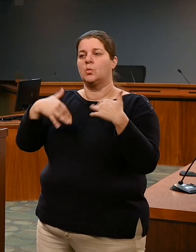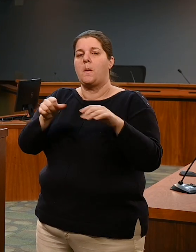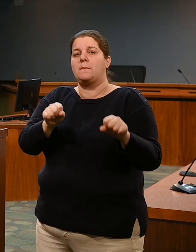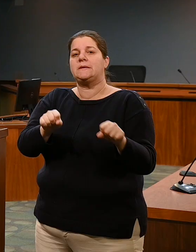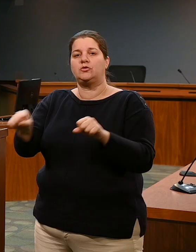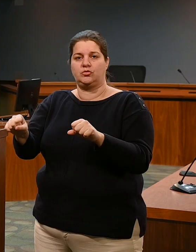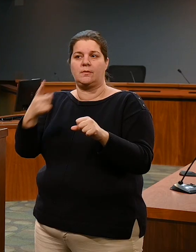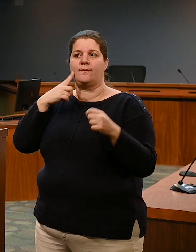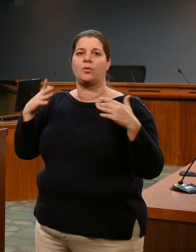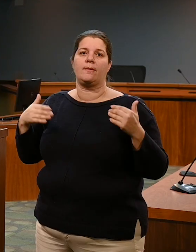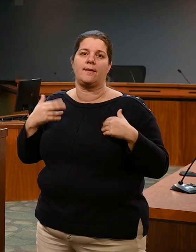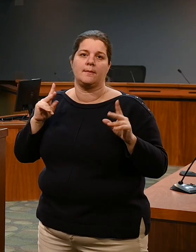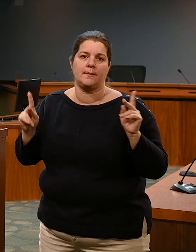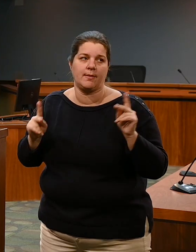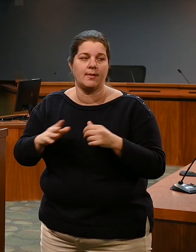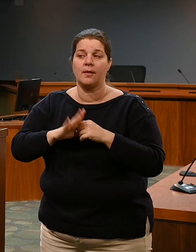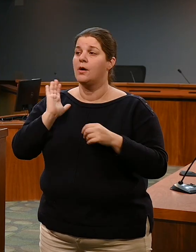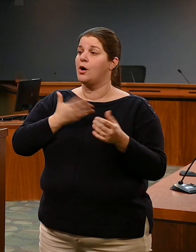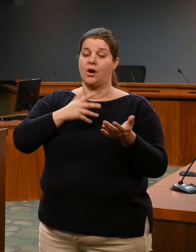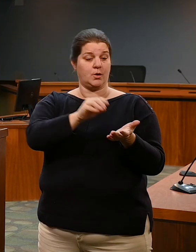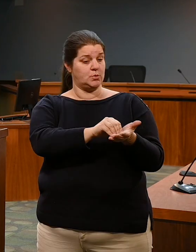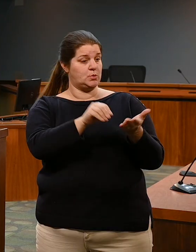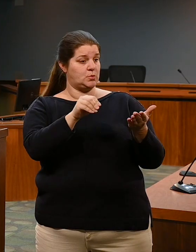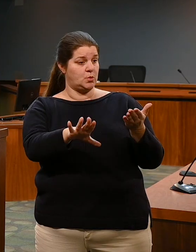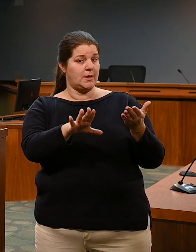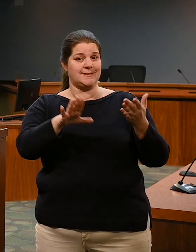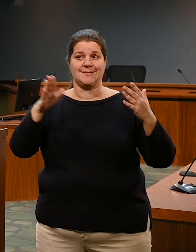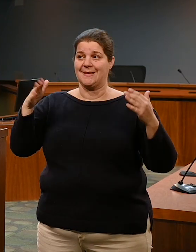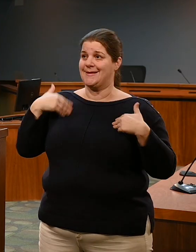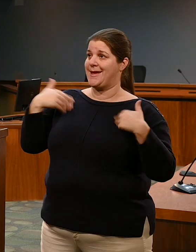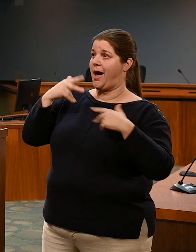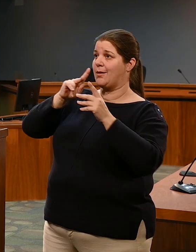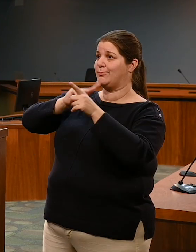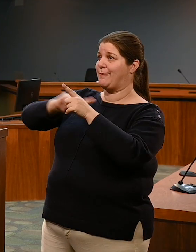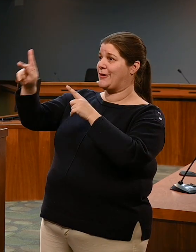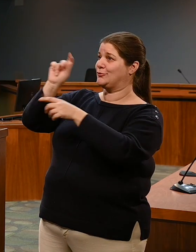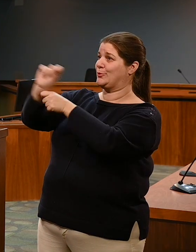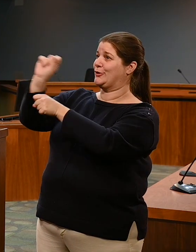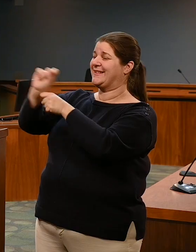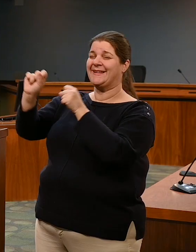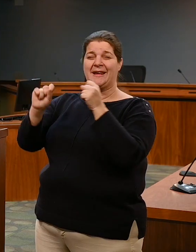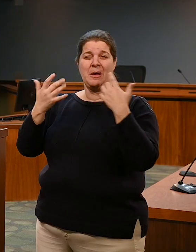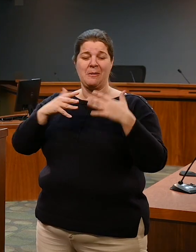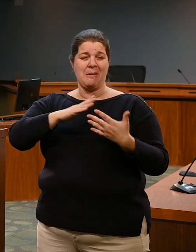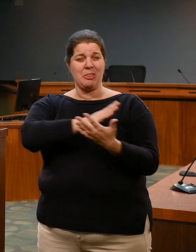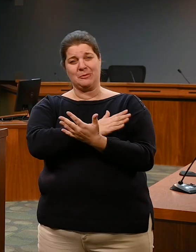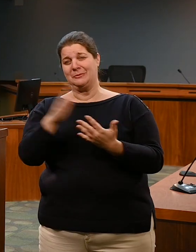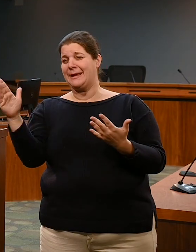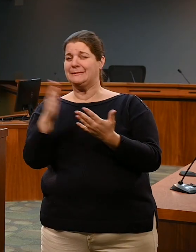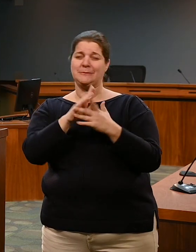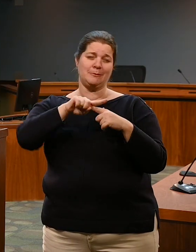people. From our students to our young professionals, they are vibrant, talented, and full